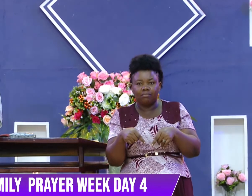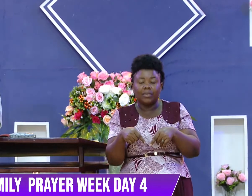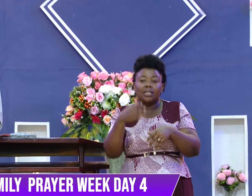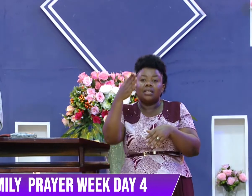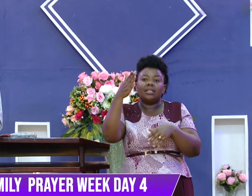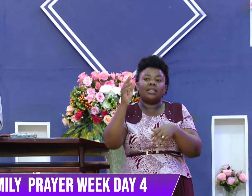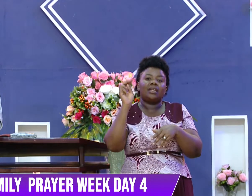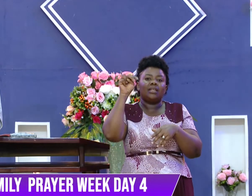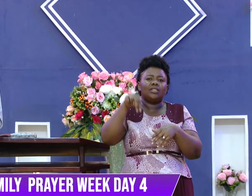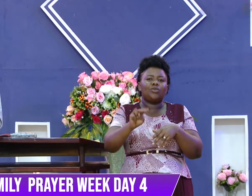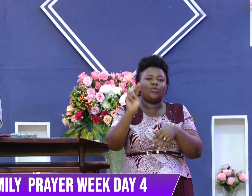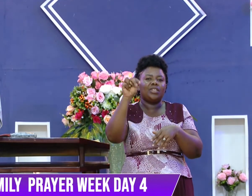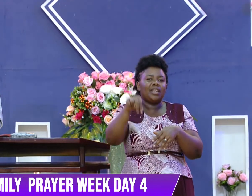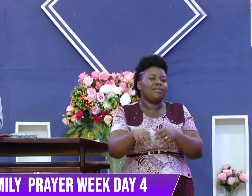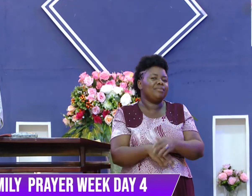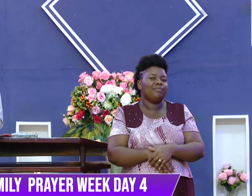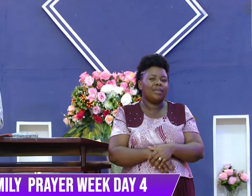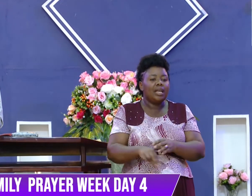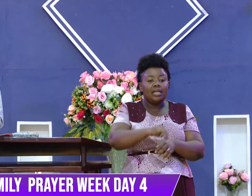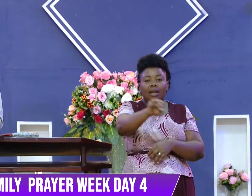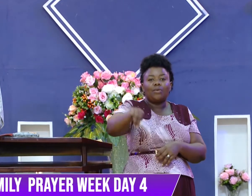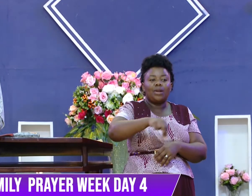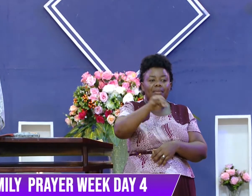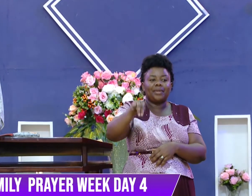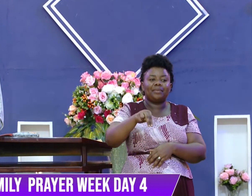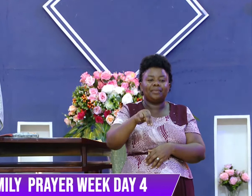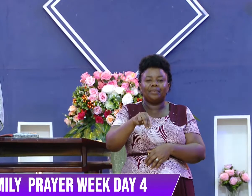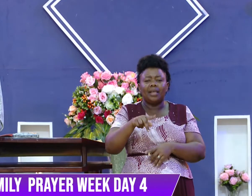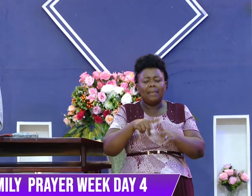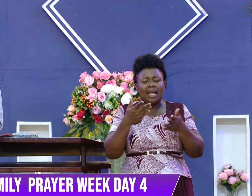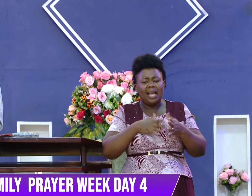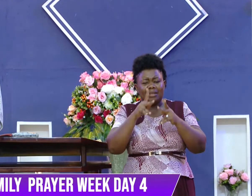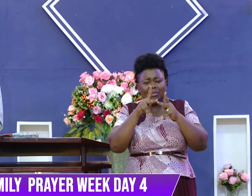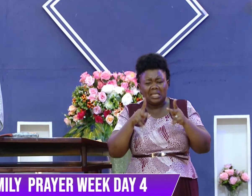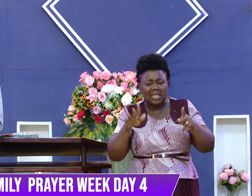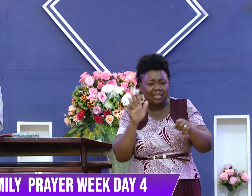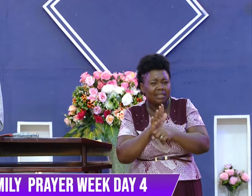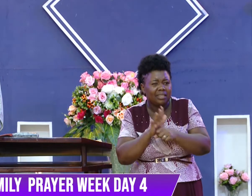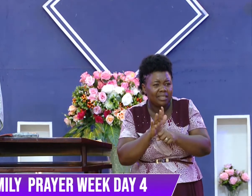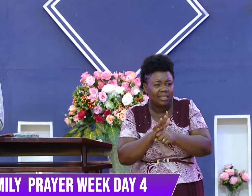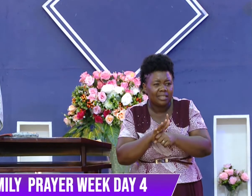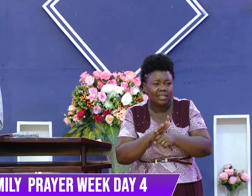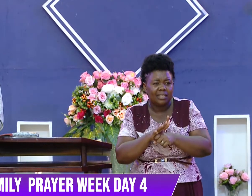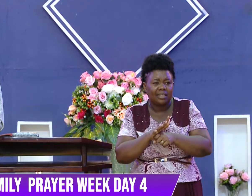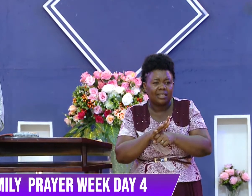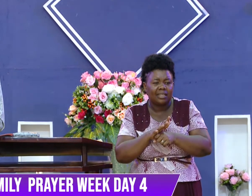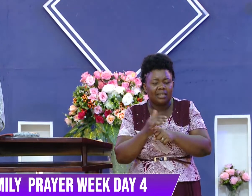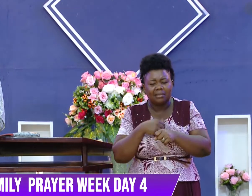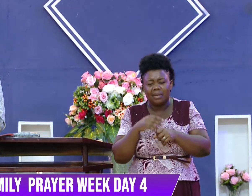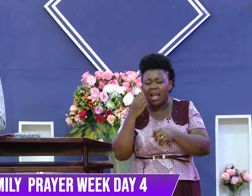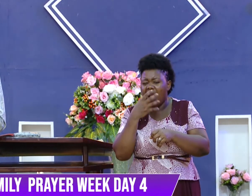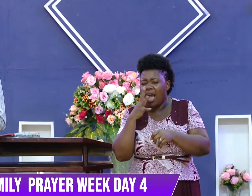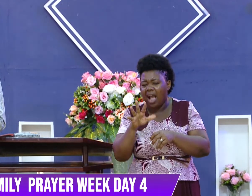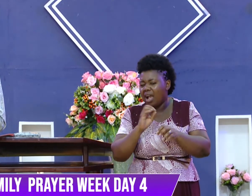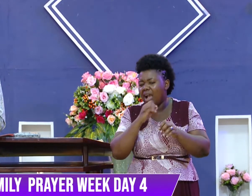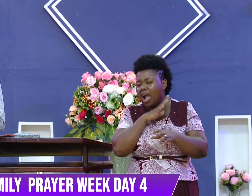8 by 8. In Chibuye. In Chiwunya, thank you. But I had peace. I